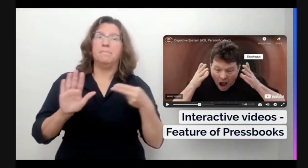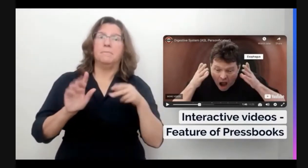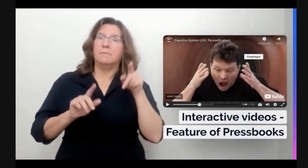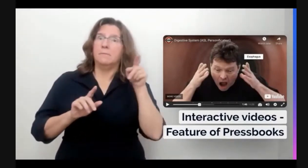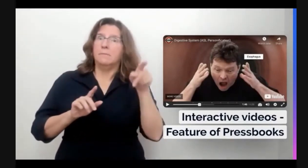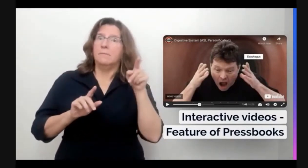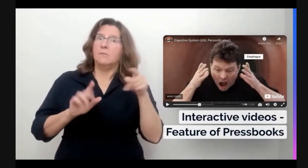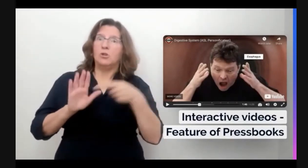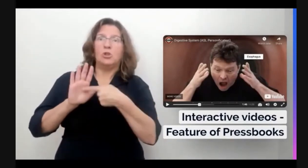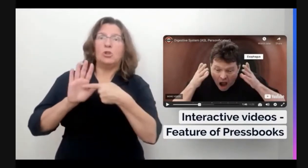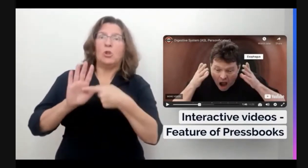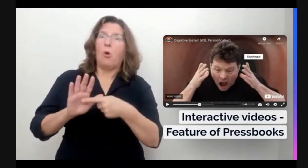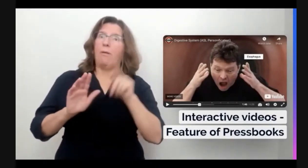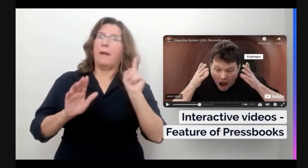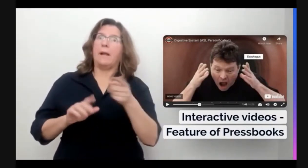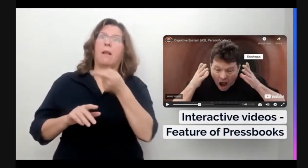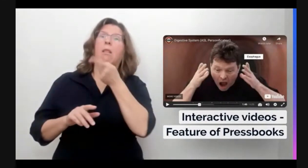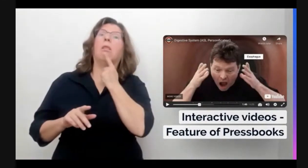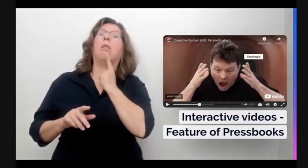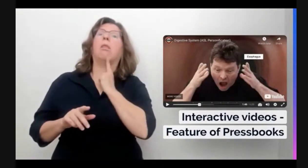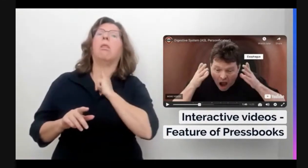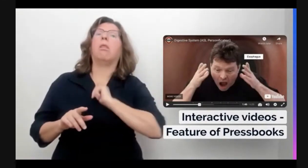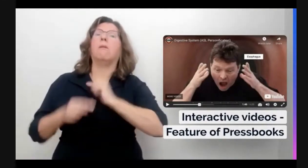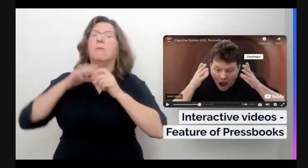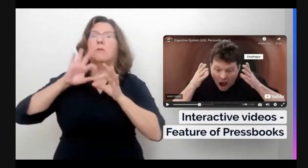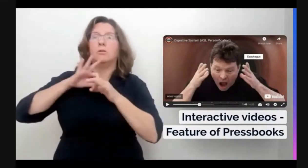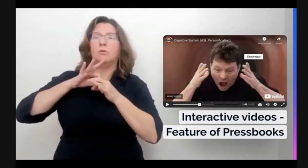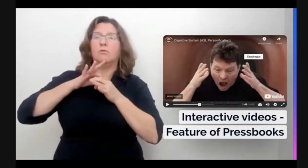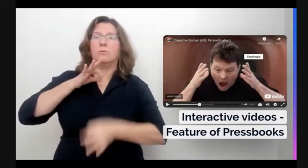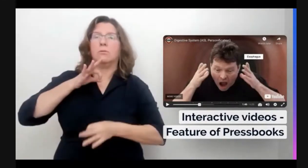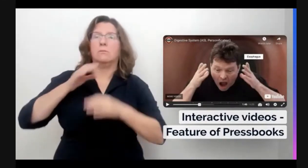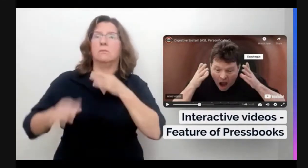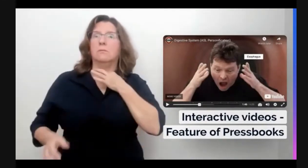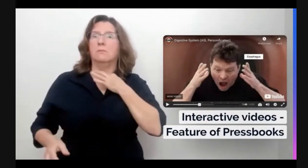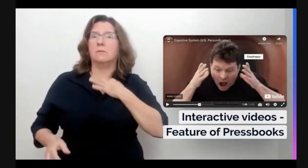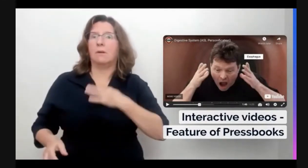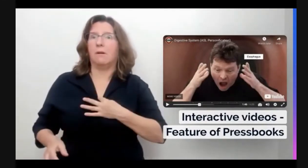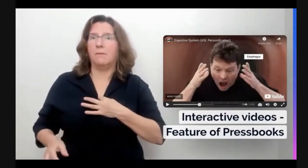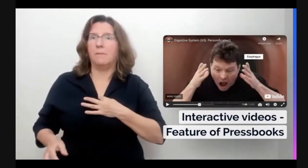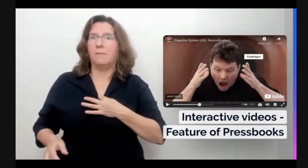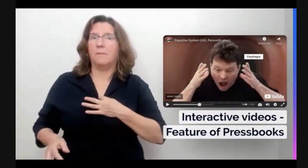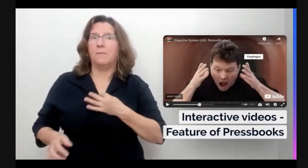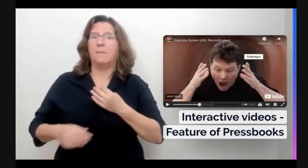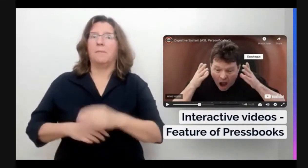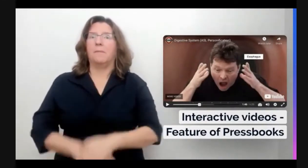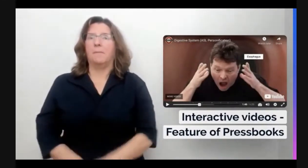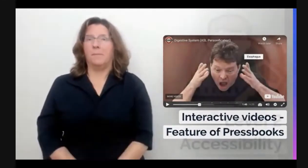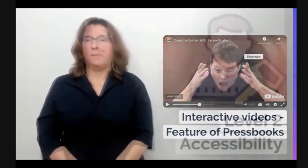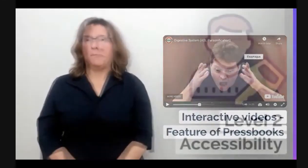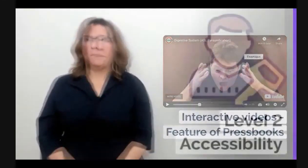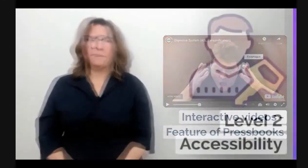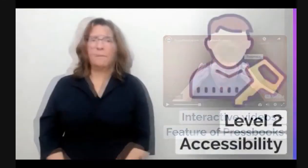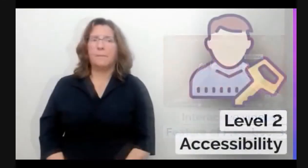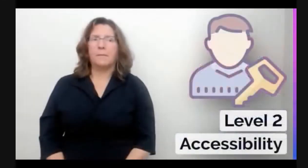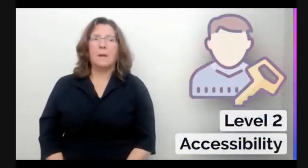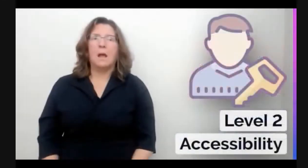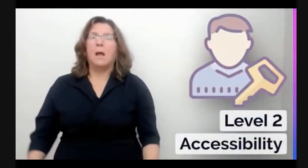itself traveling through the digestive system. This clip shows the marshmallow entering the